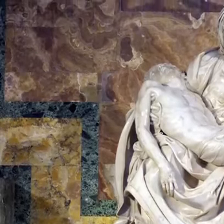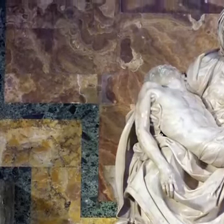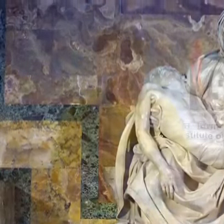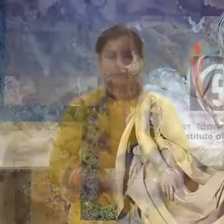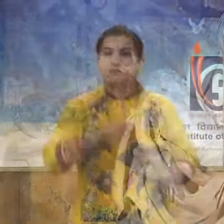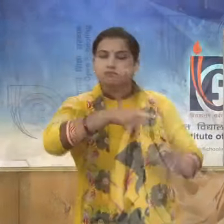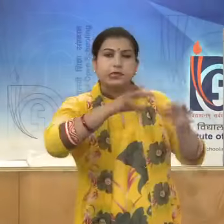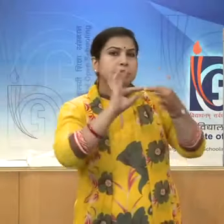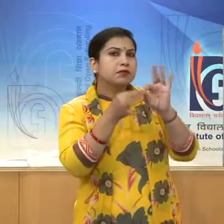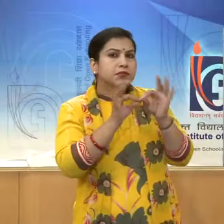The interpretation